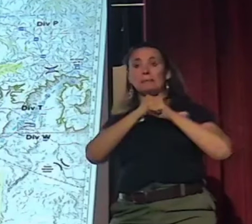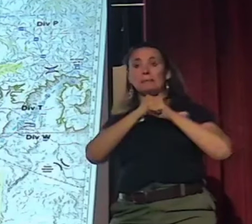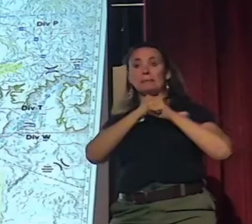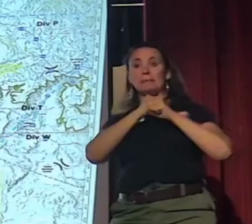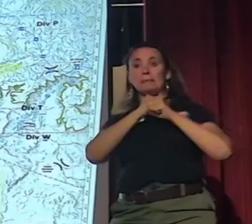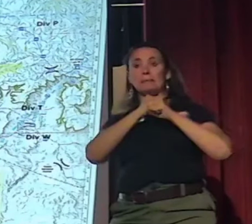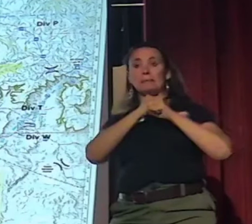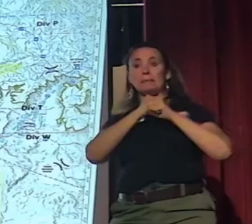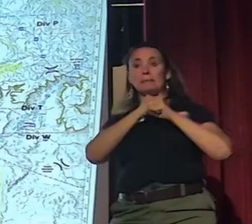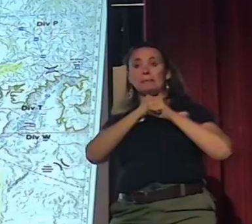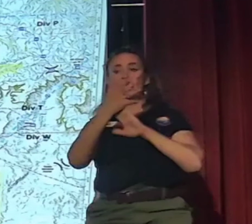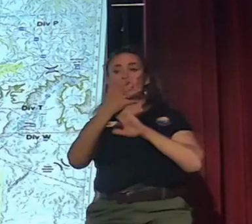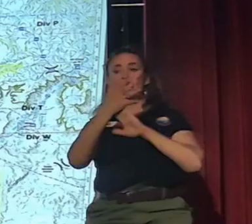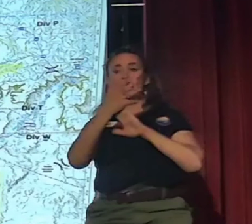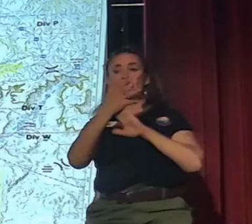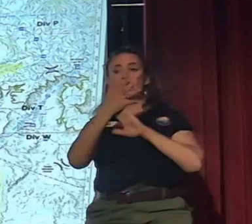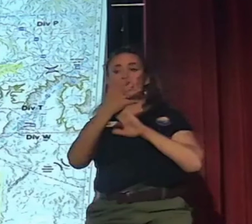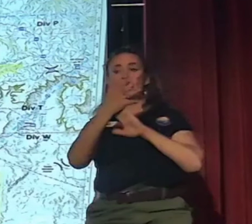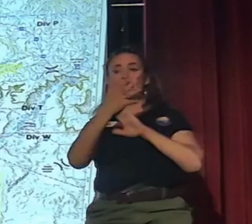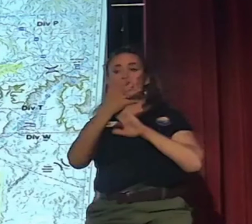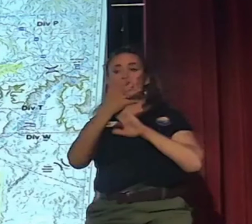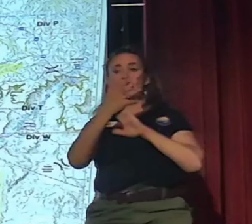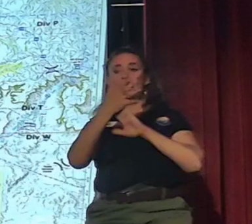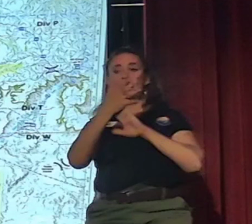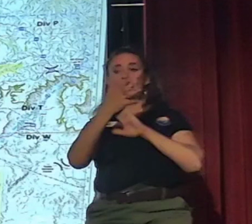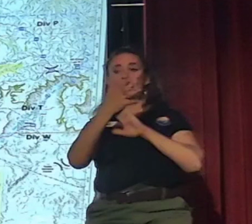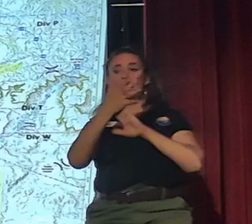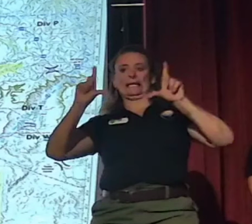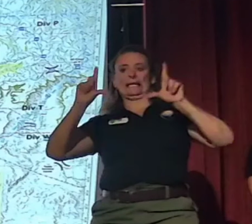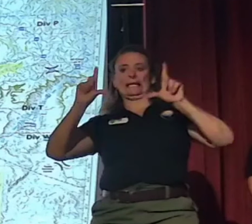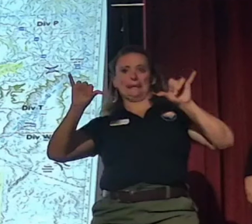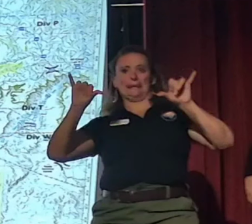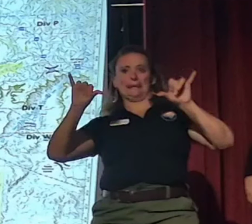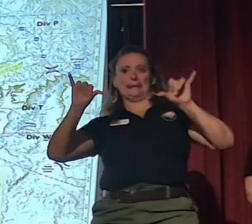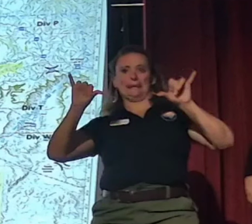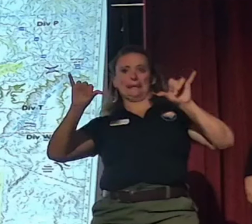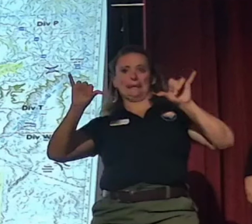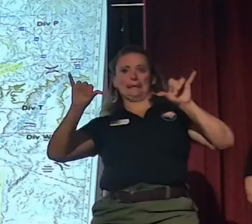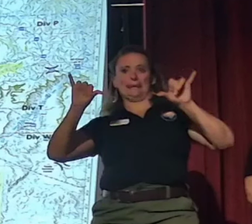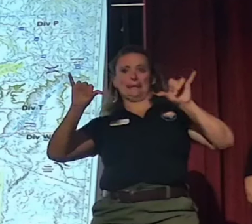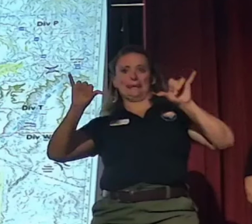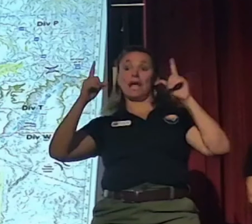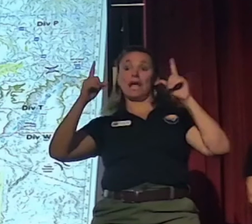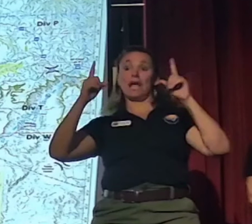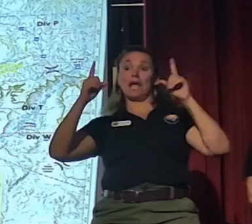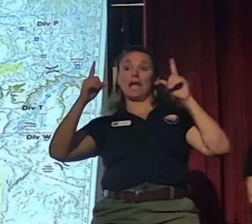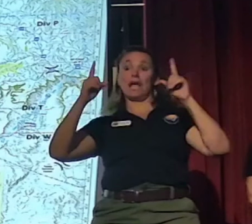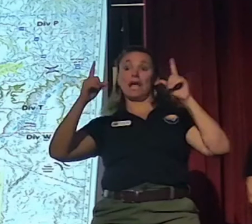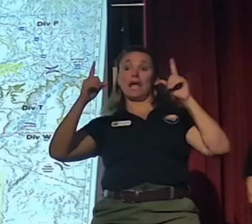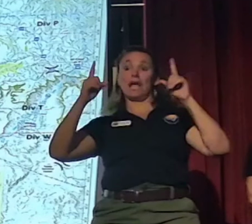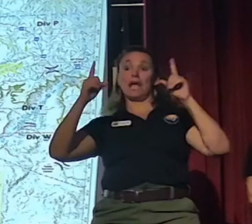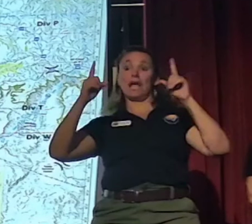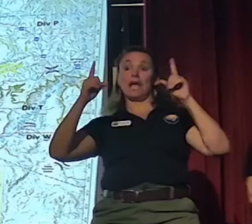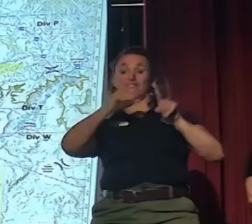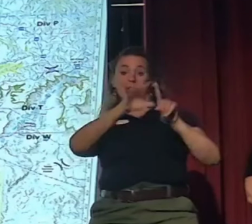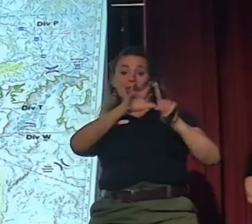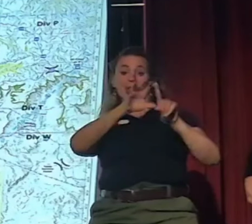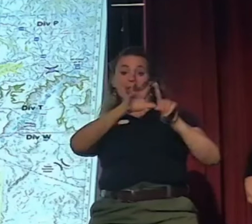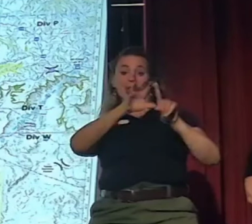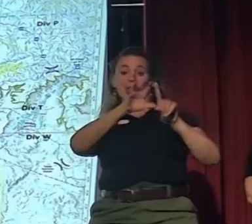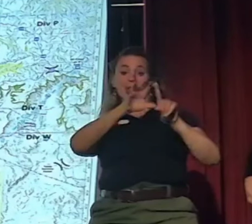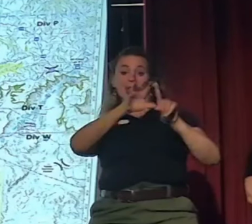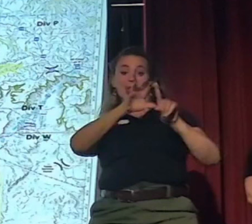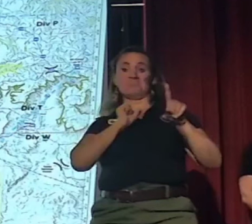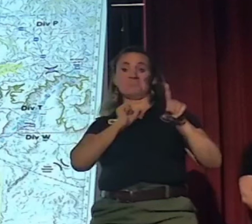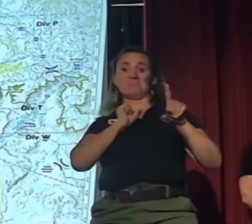lines, you'll see an increase in containment. And once that occurs, then we know we can walk away from that line and not be